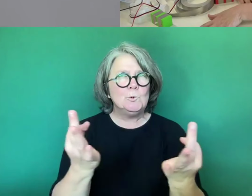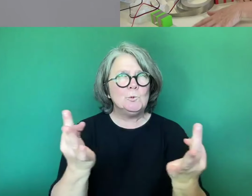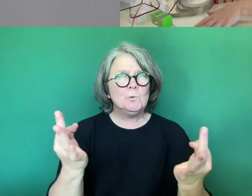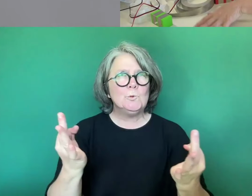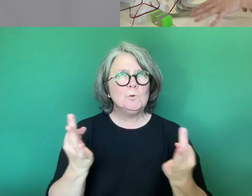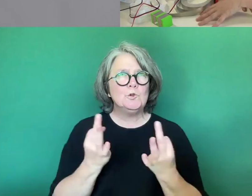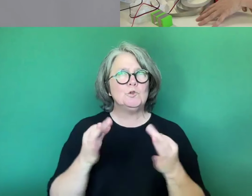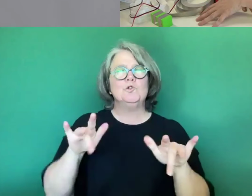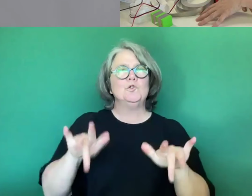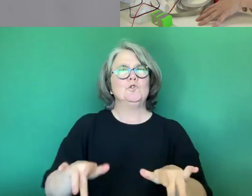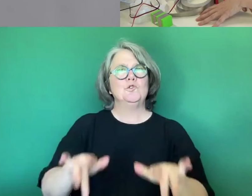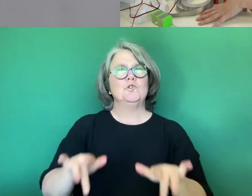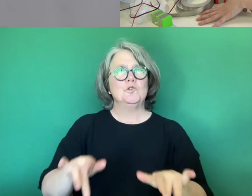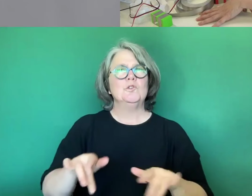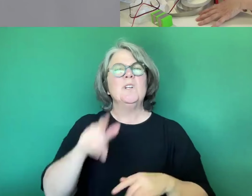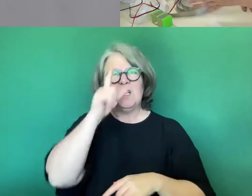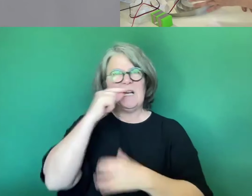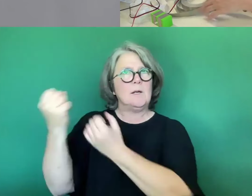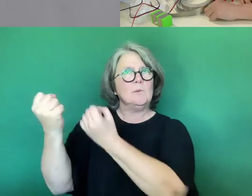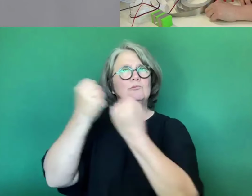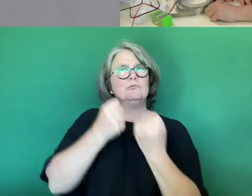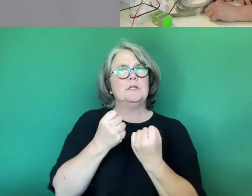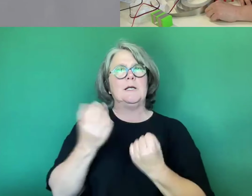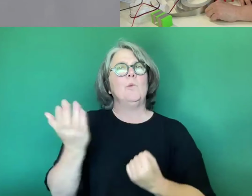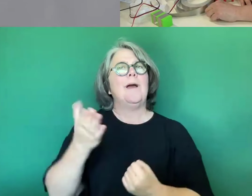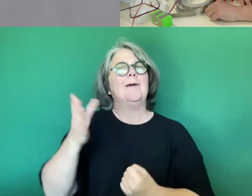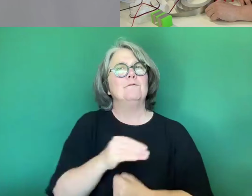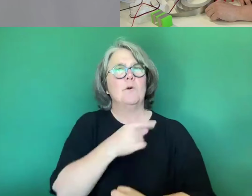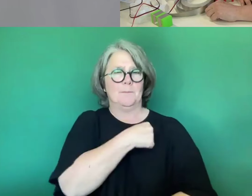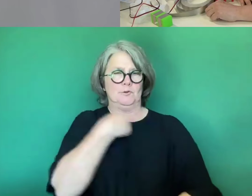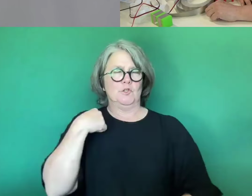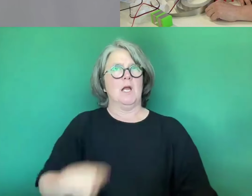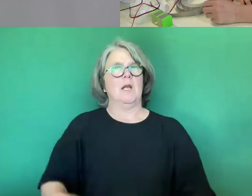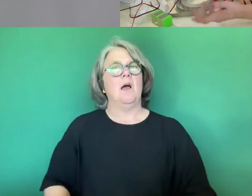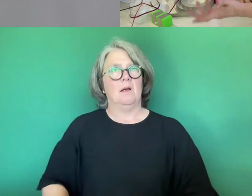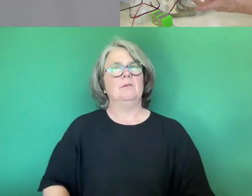at the moment. You can import them directly from China. So